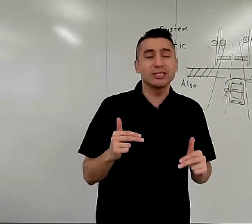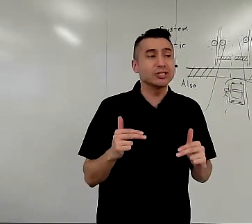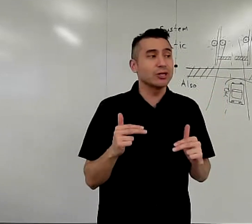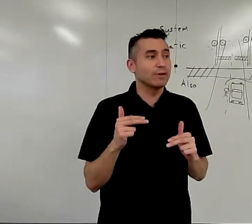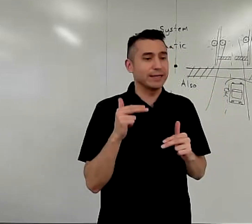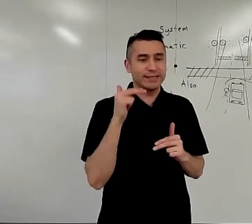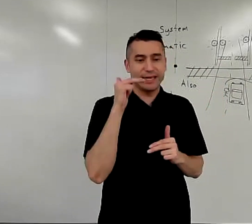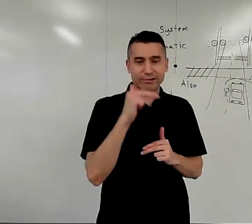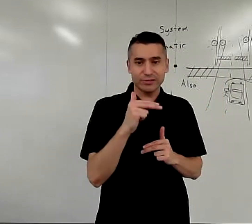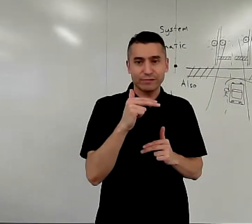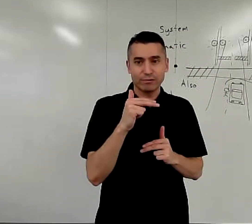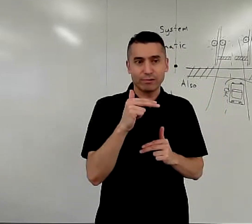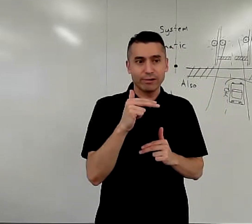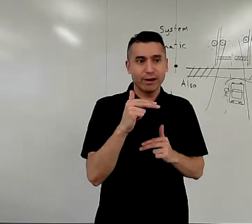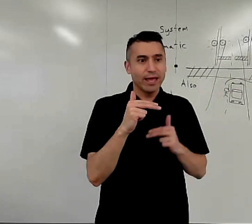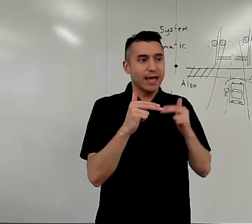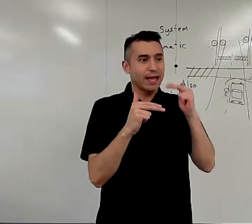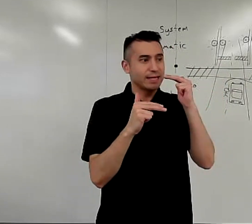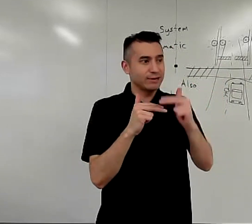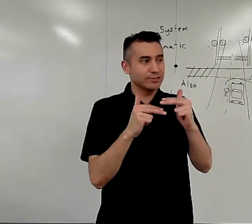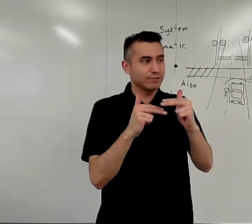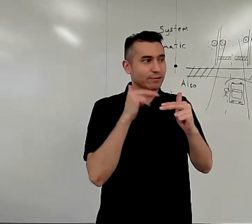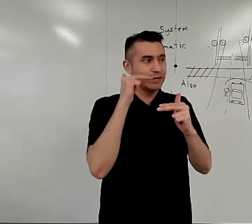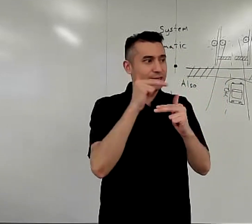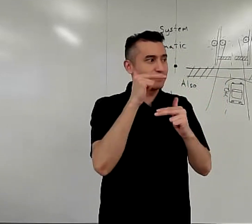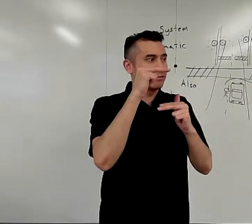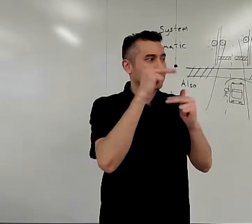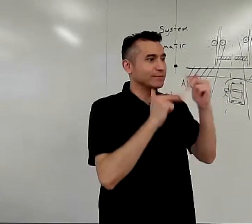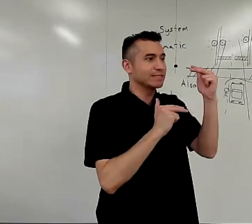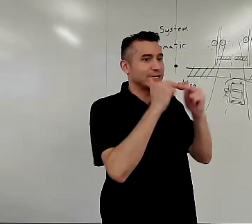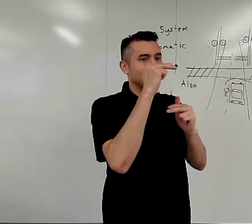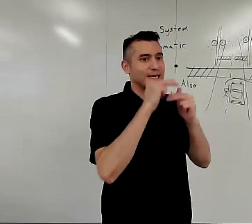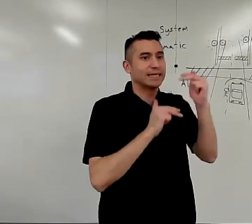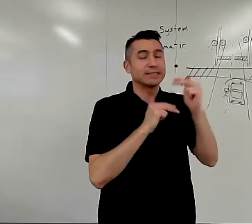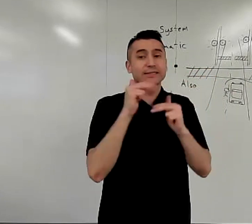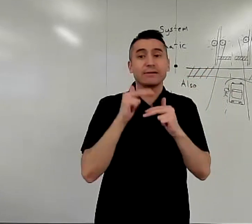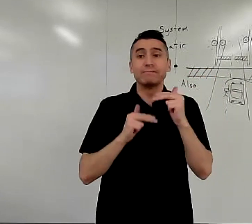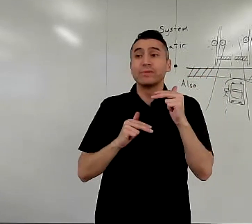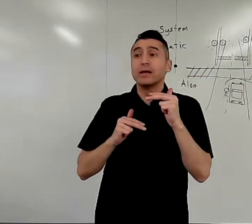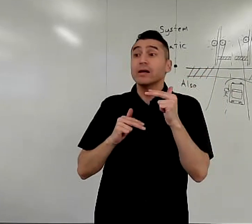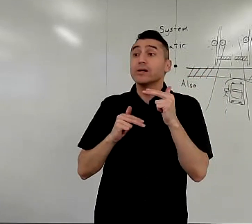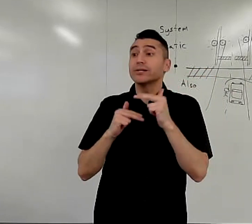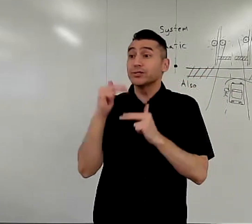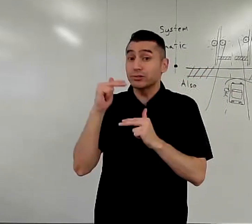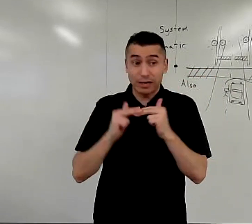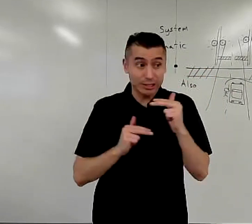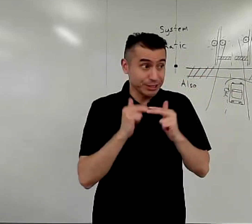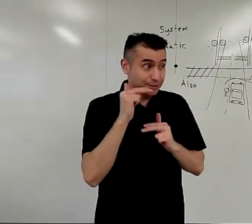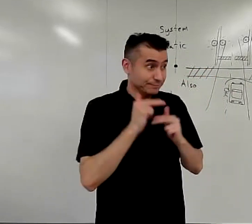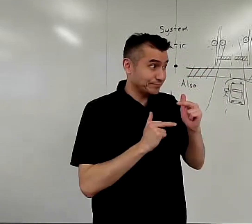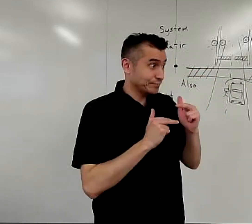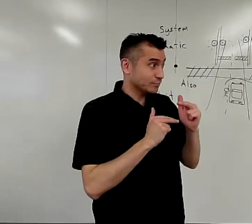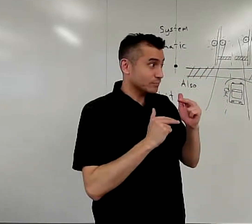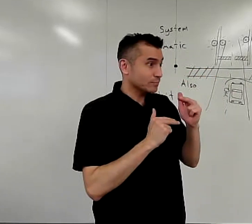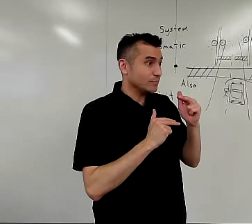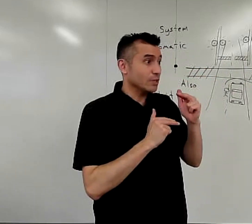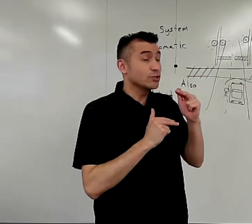this is showing is here is a floor, and here is a floor, and here's a floor, and we sign it like this. Construction,